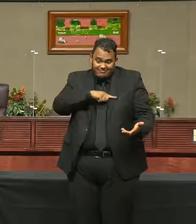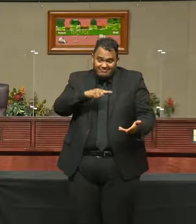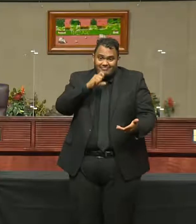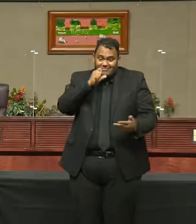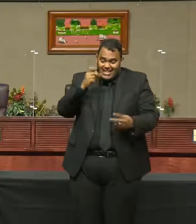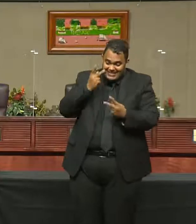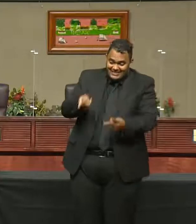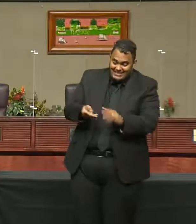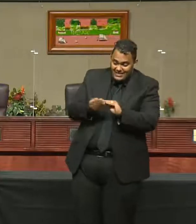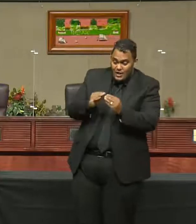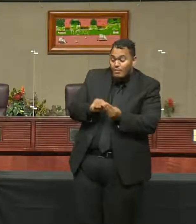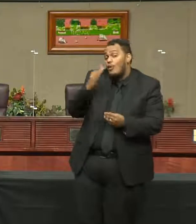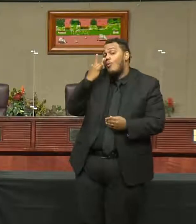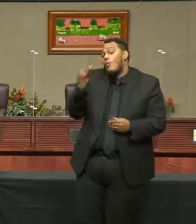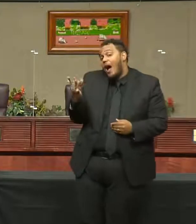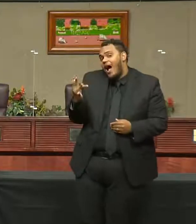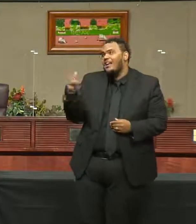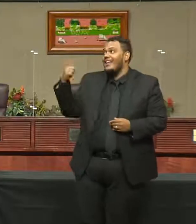about